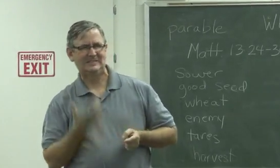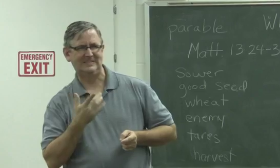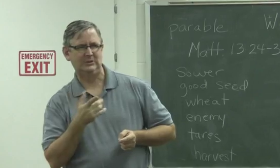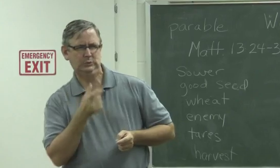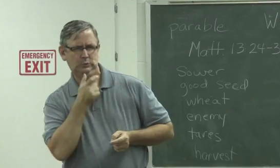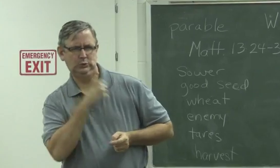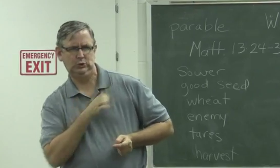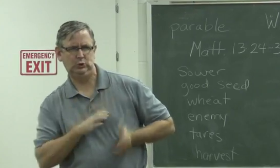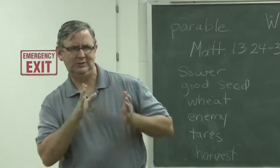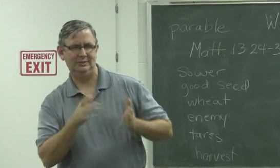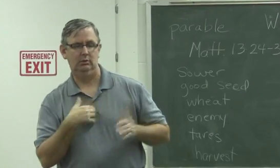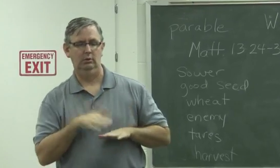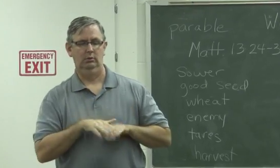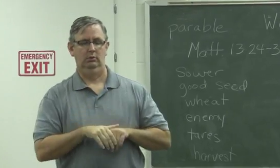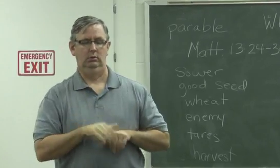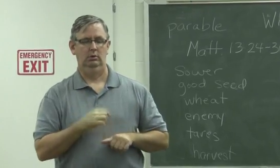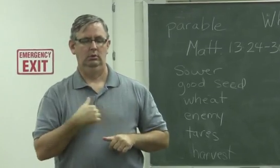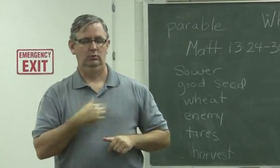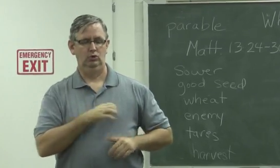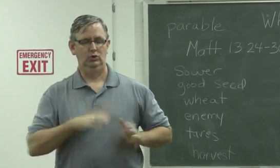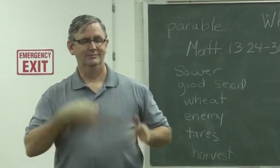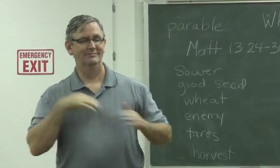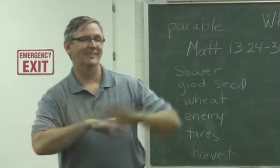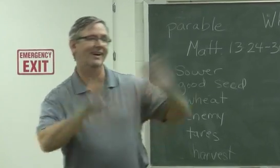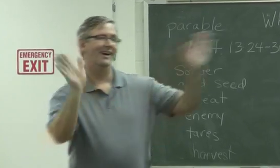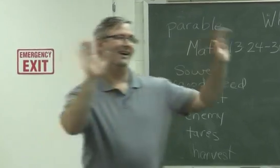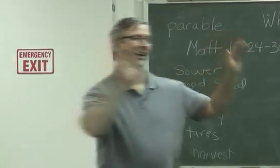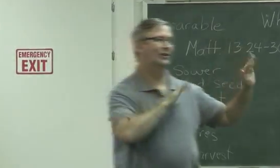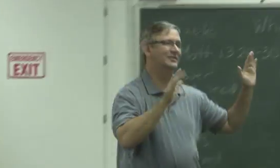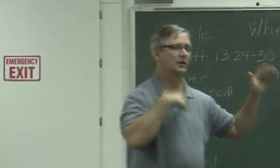but in other countries there are. In reality,